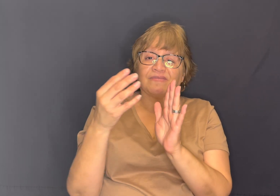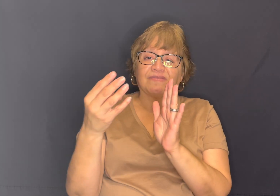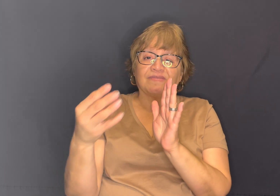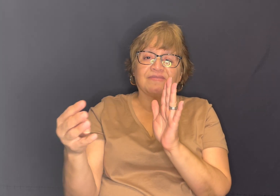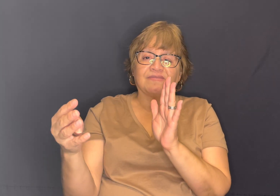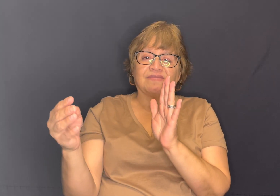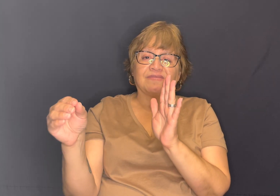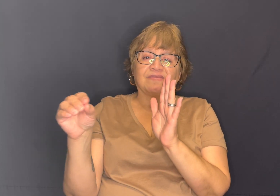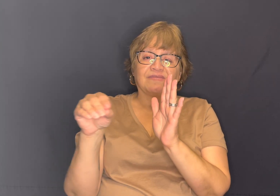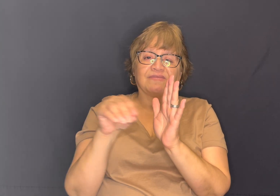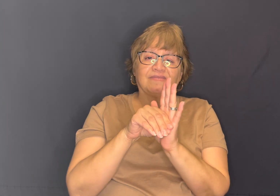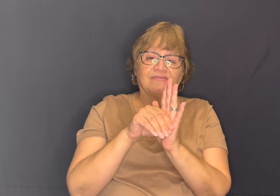4,